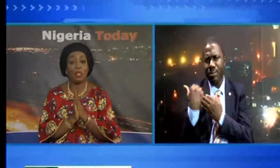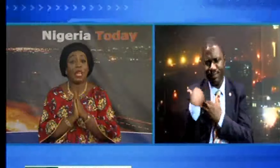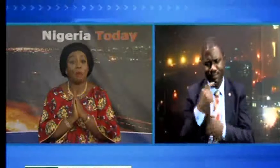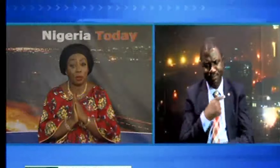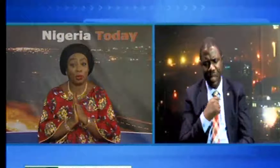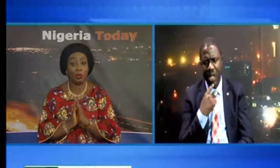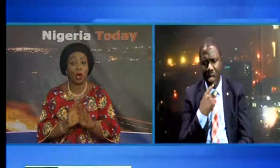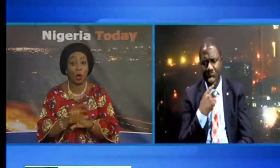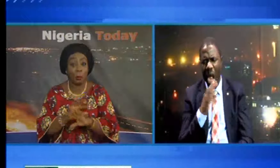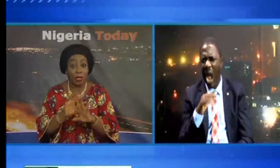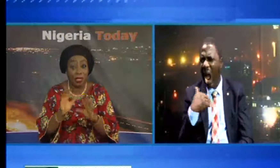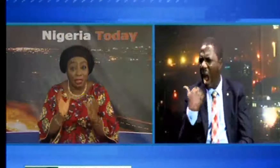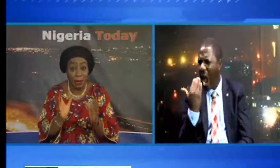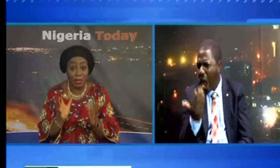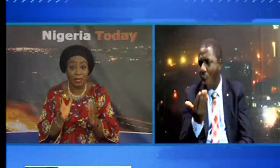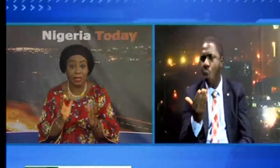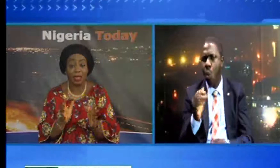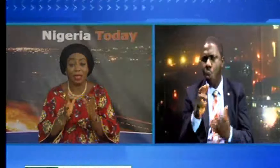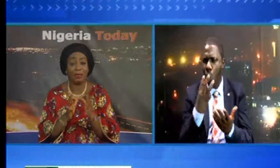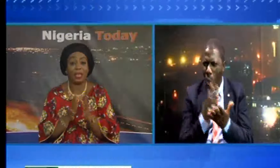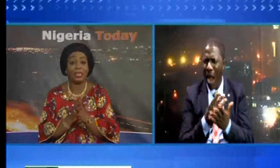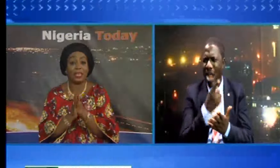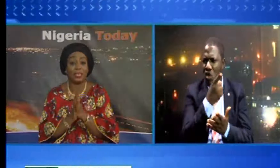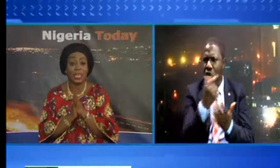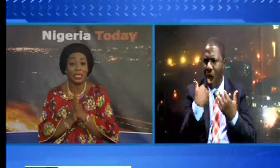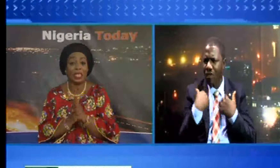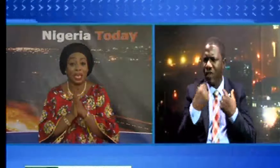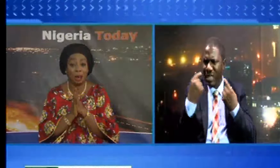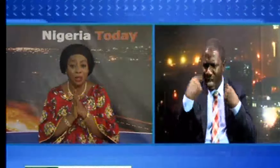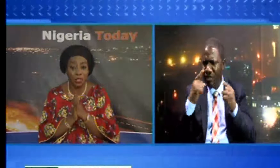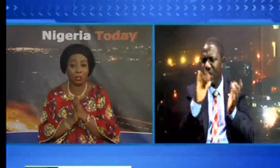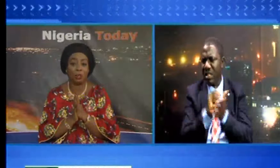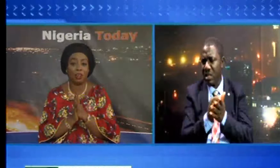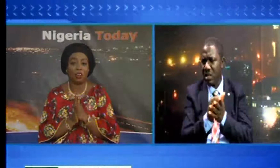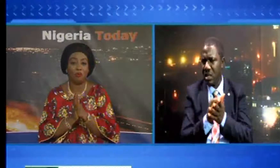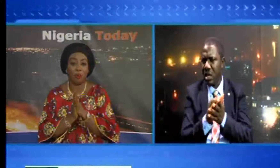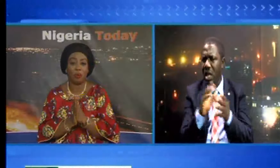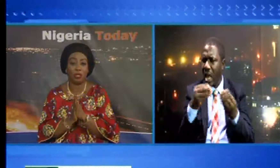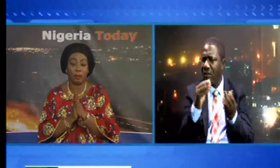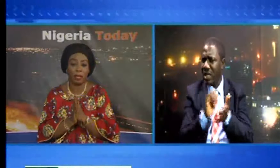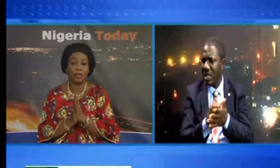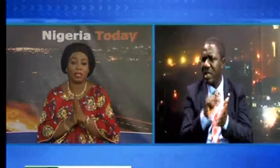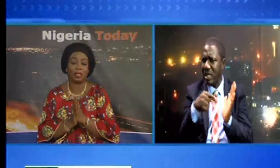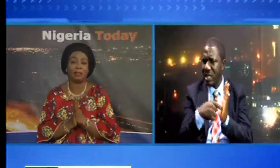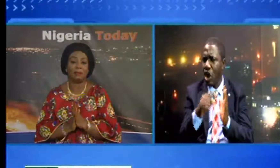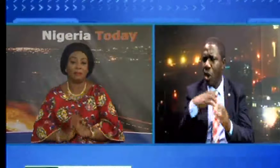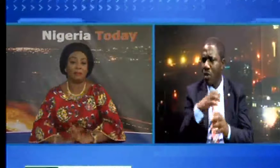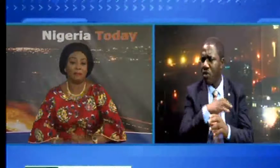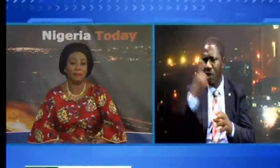have you been able to accomplish this mandate, given that this is a commission of people with